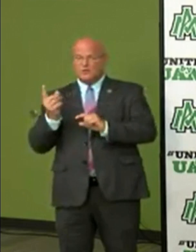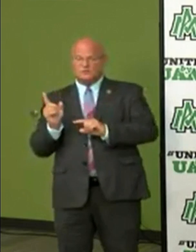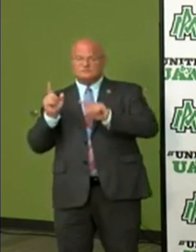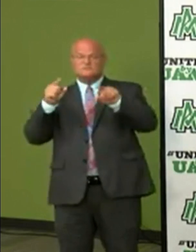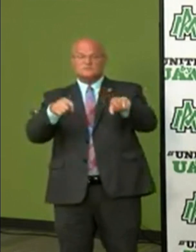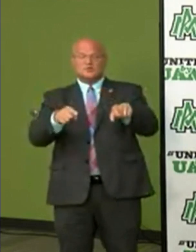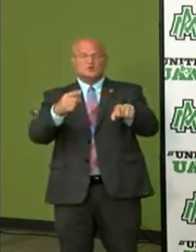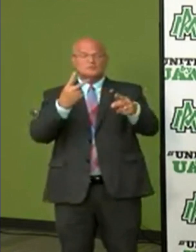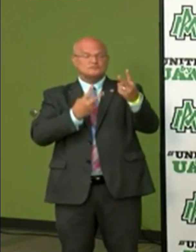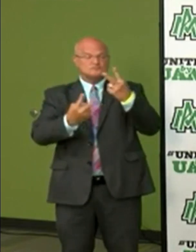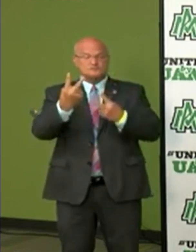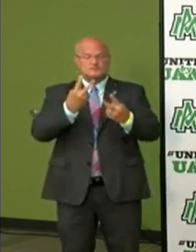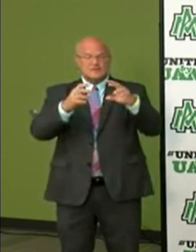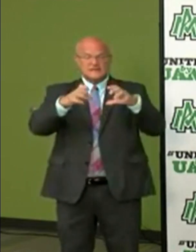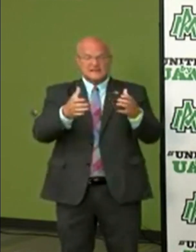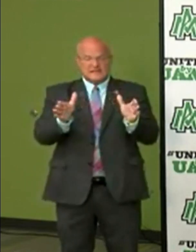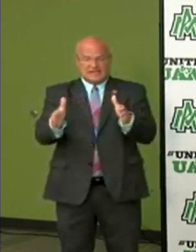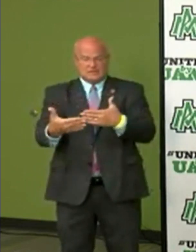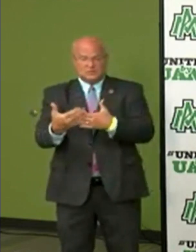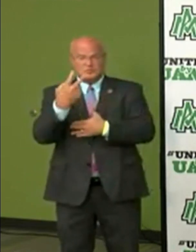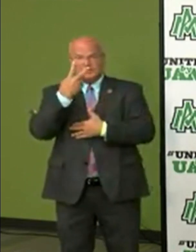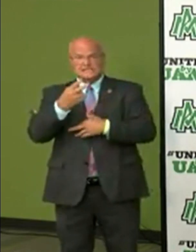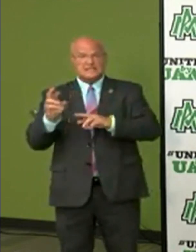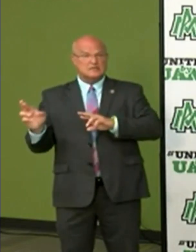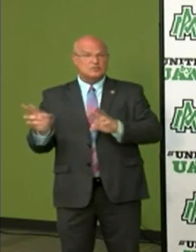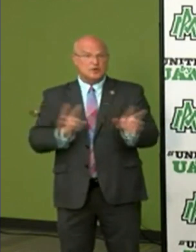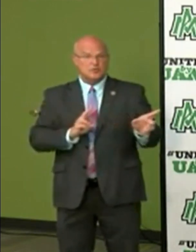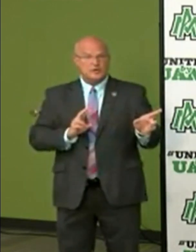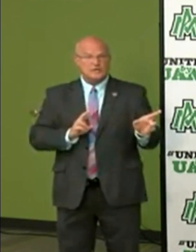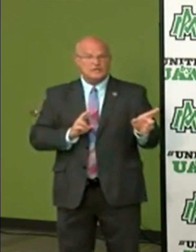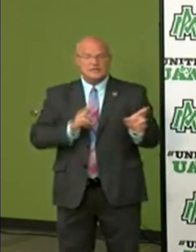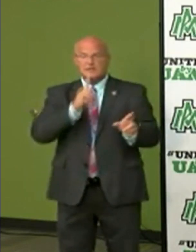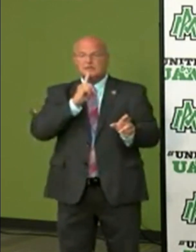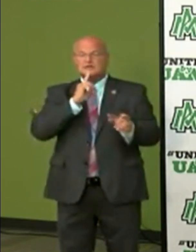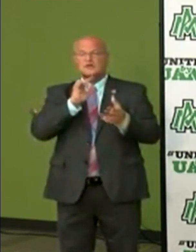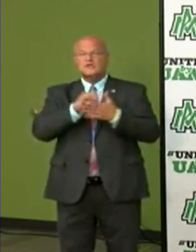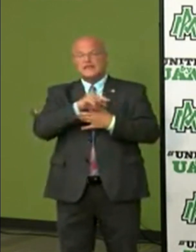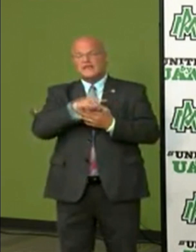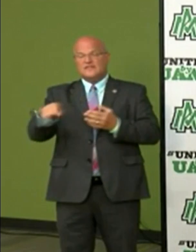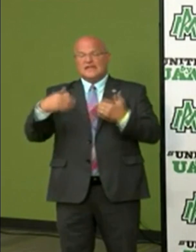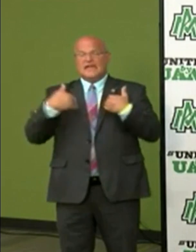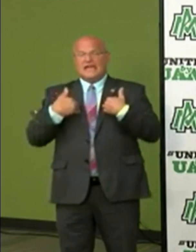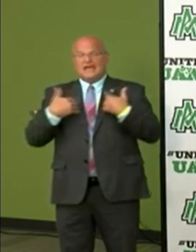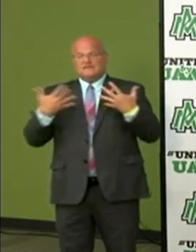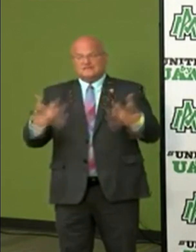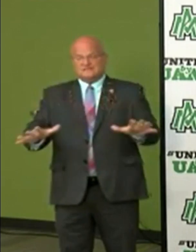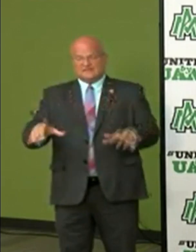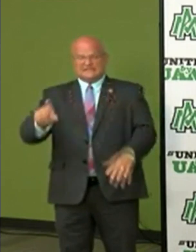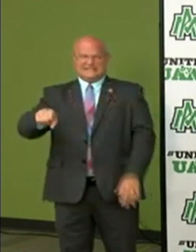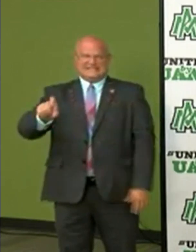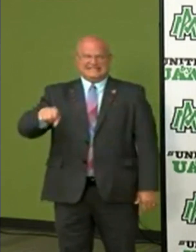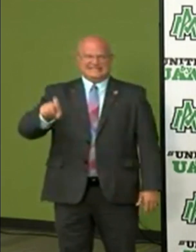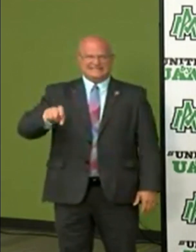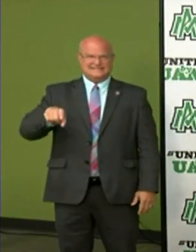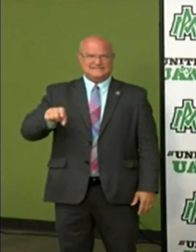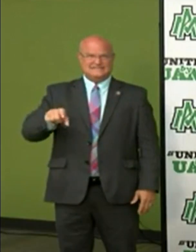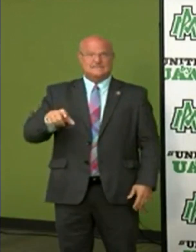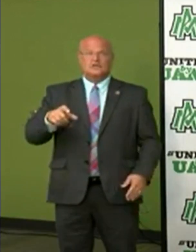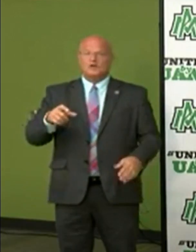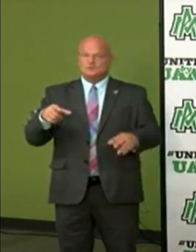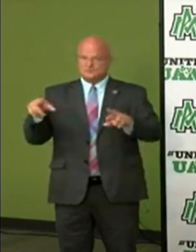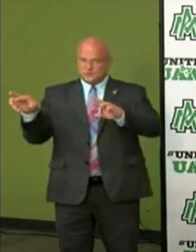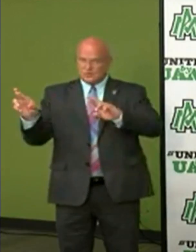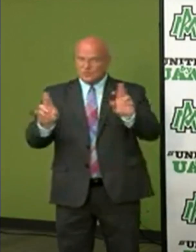to see the classrooms, to see the preparation, to make sure that they have what they need. And so let's get